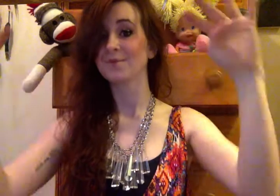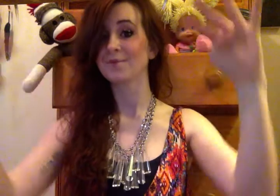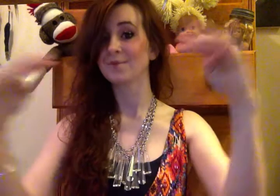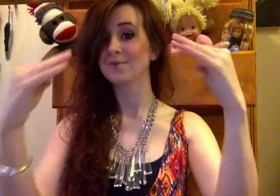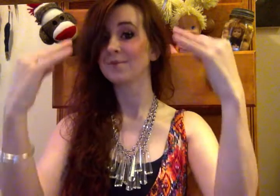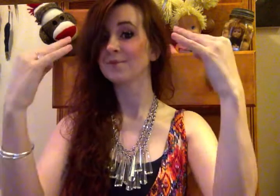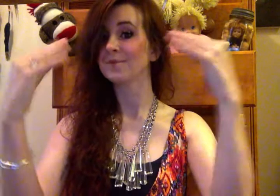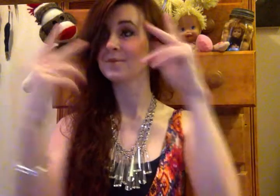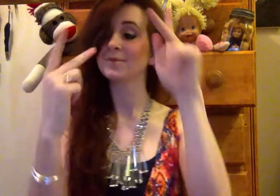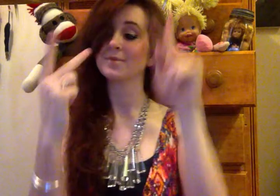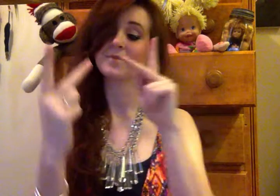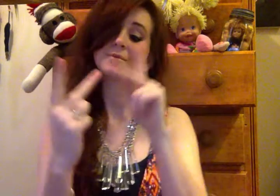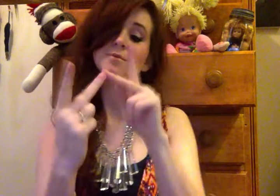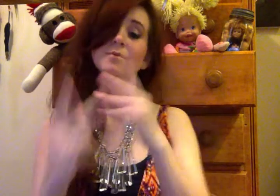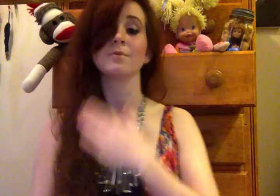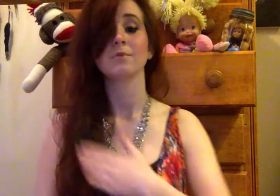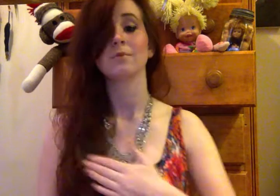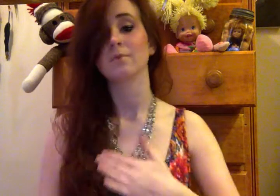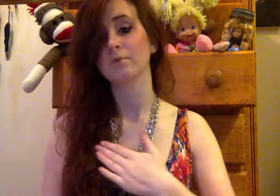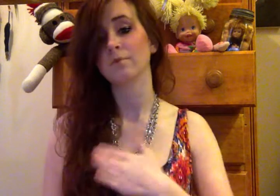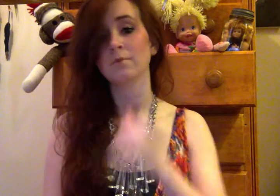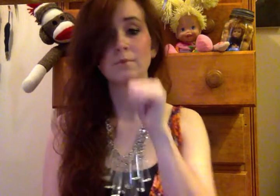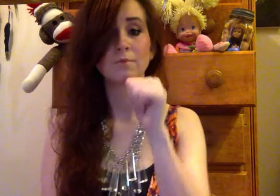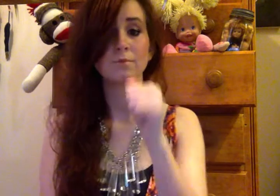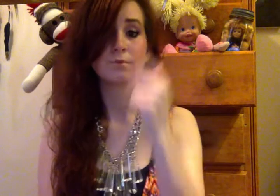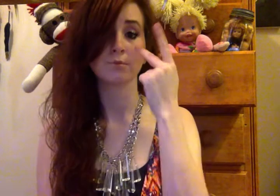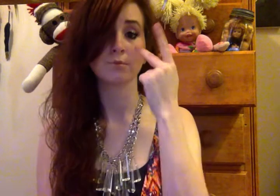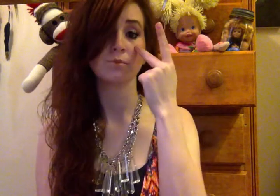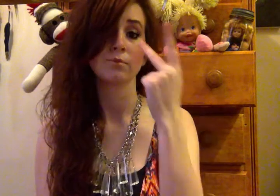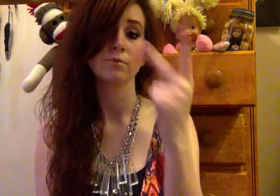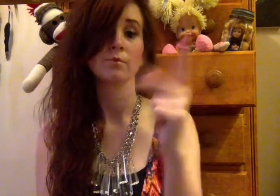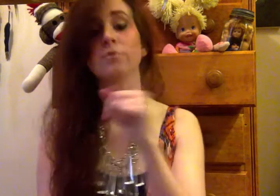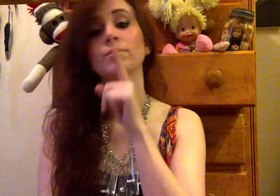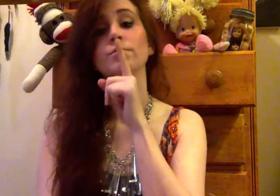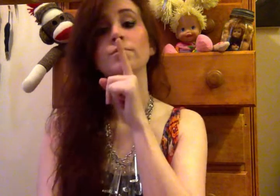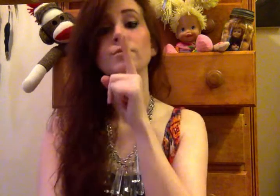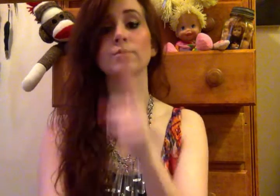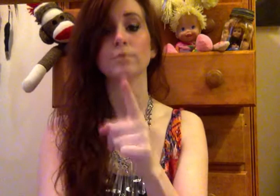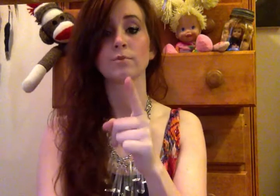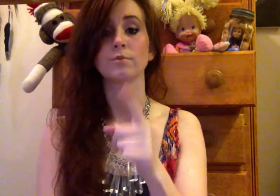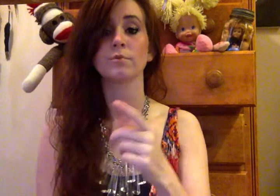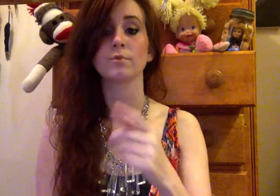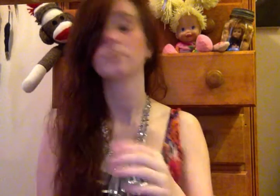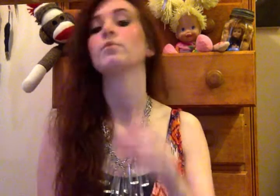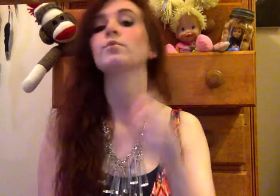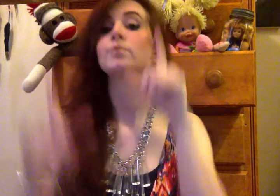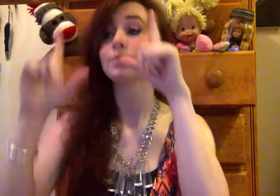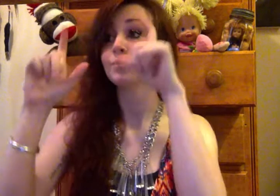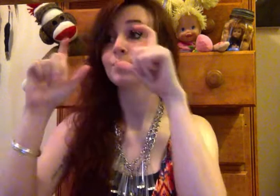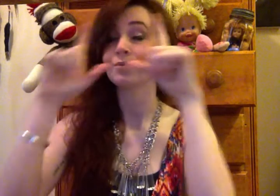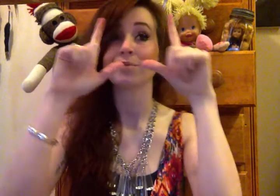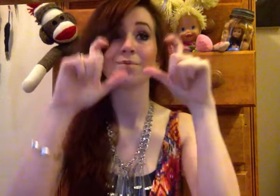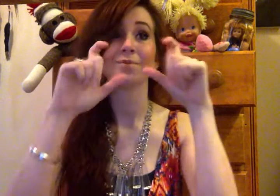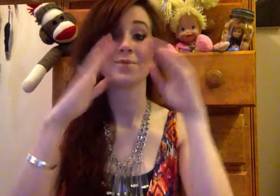thinks that we're perfect Please don't let them look through the cracks Picture, picture,